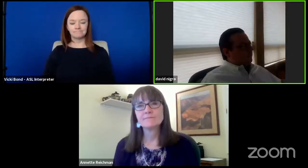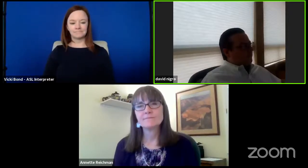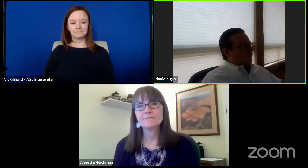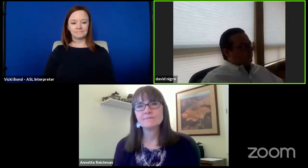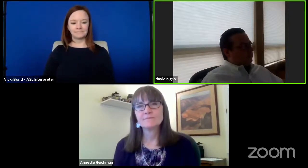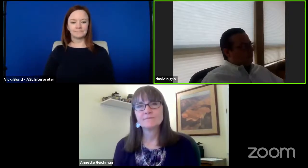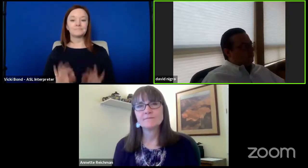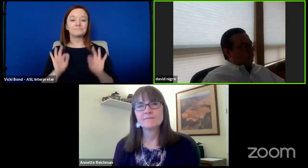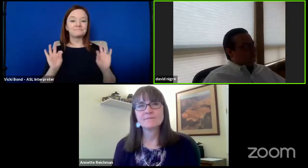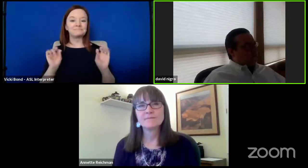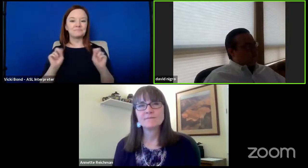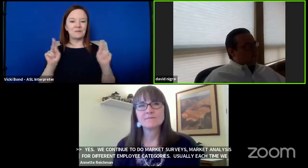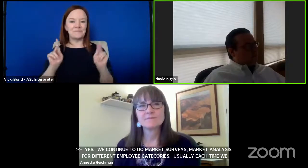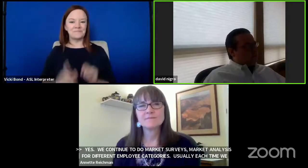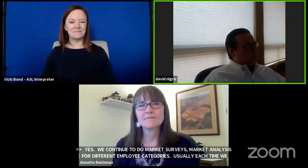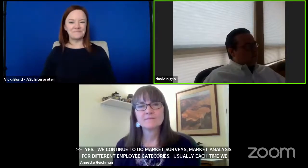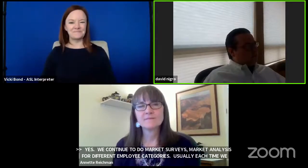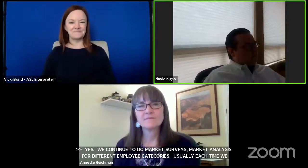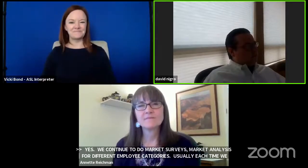Okay.